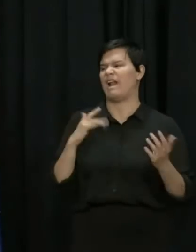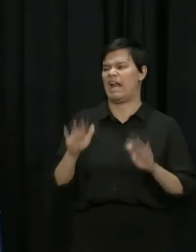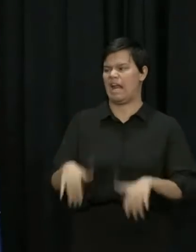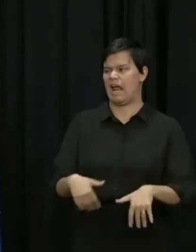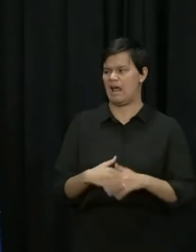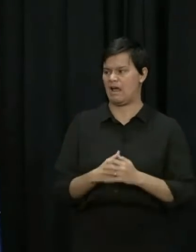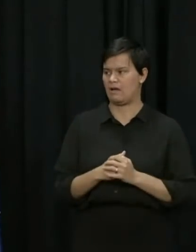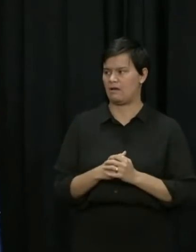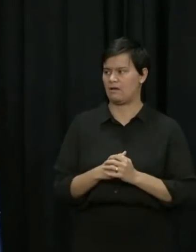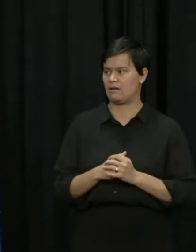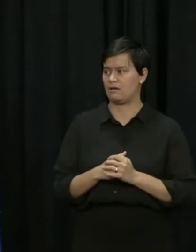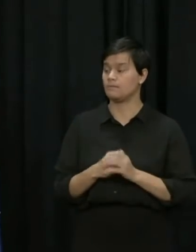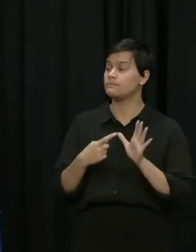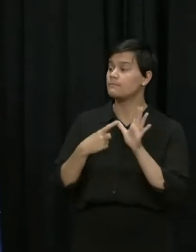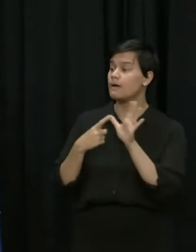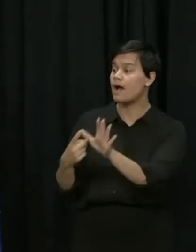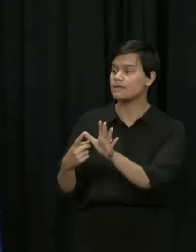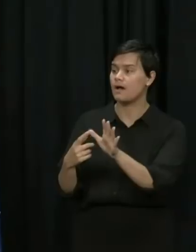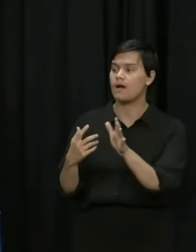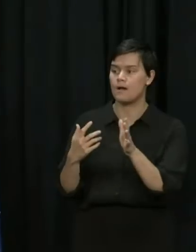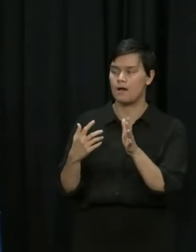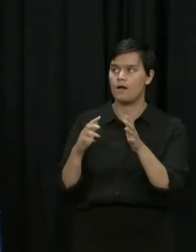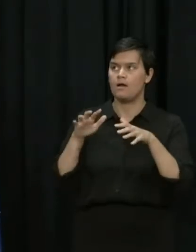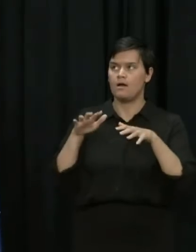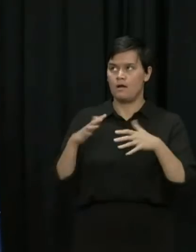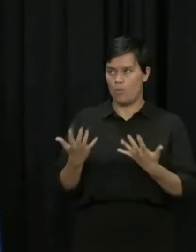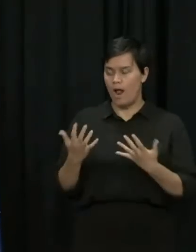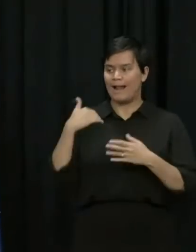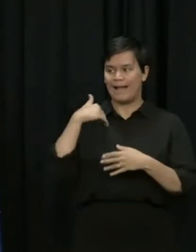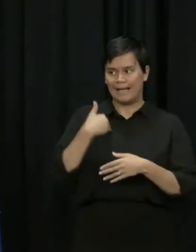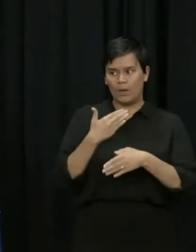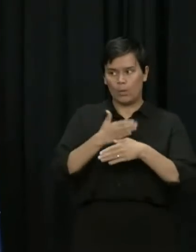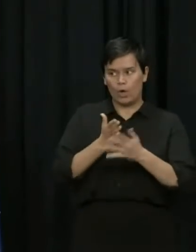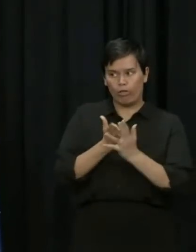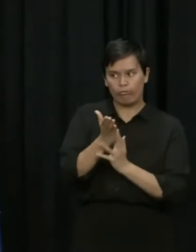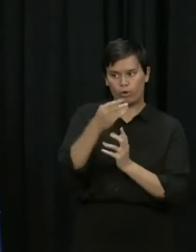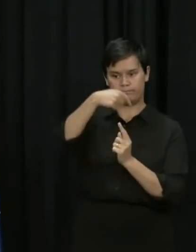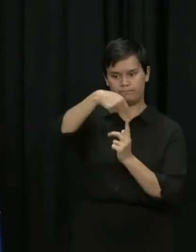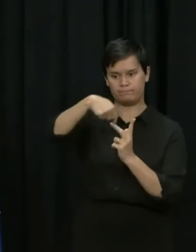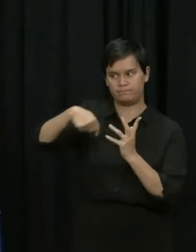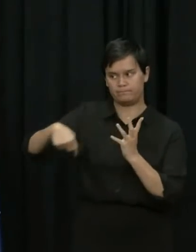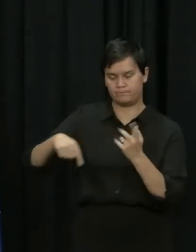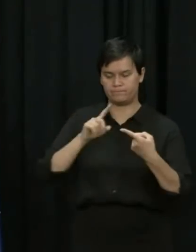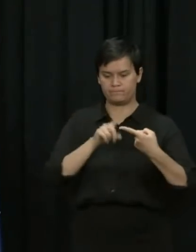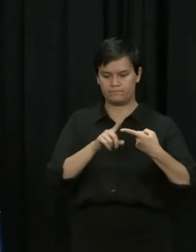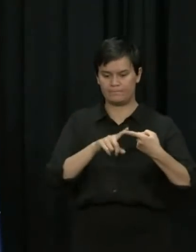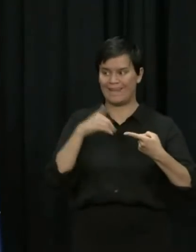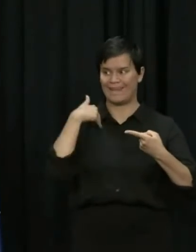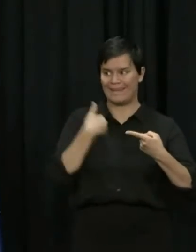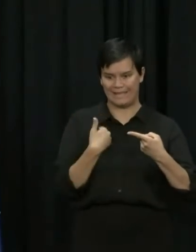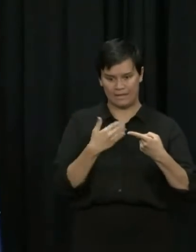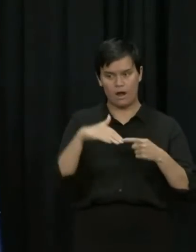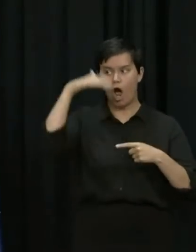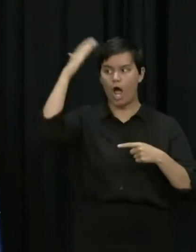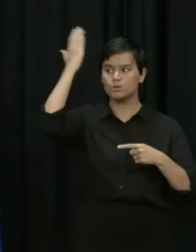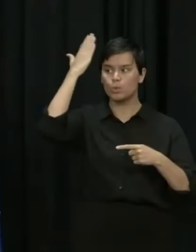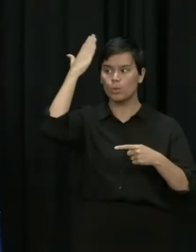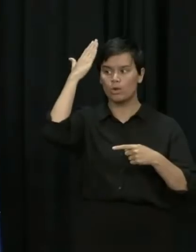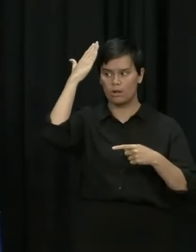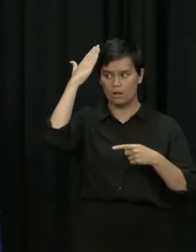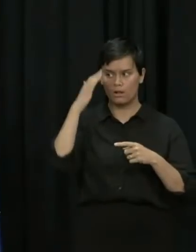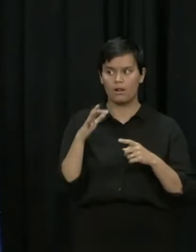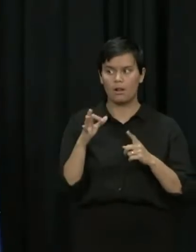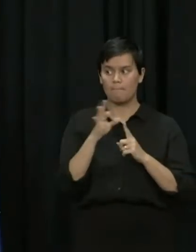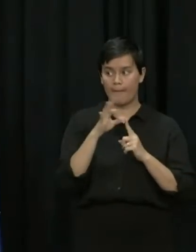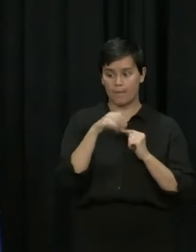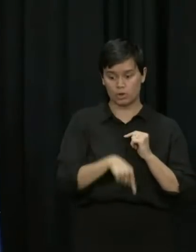that we'll be looking for, just to give you a sense of the things that we'll want to work our way through. Really getting through the testing at the high school. So I really